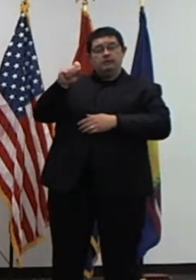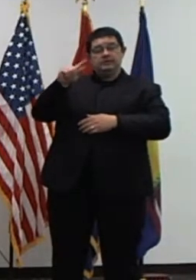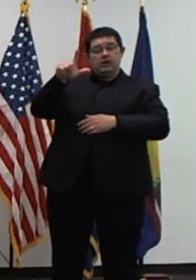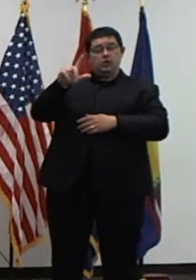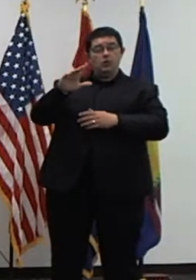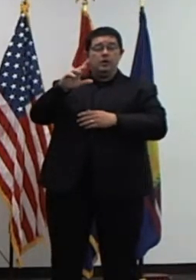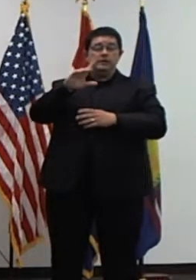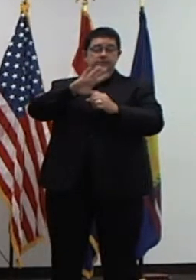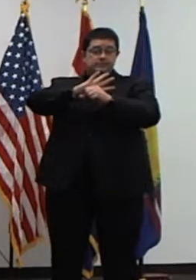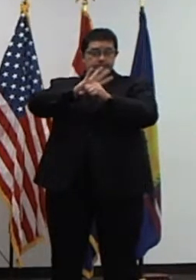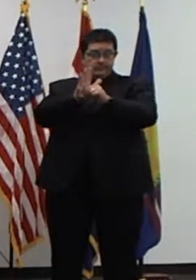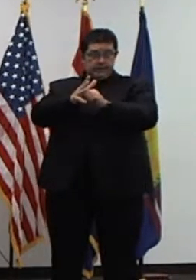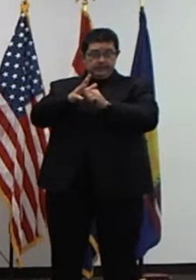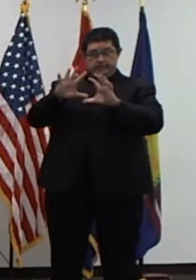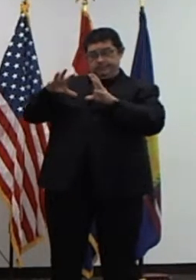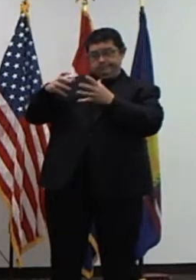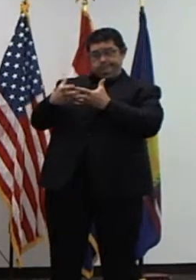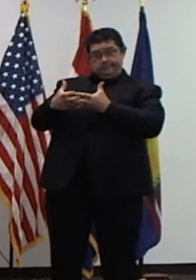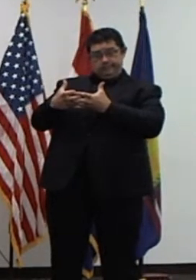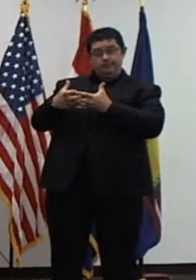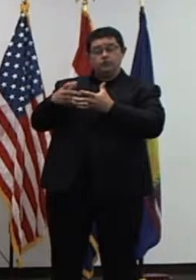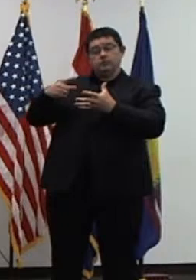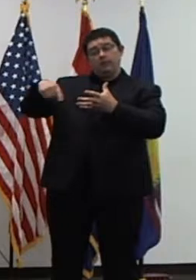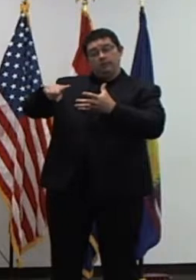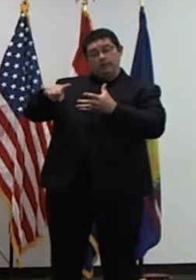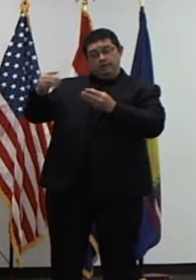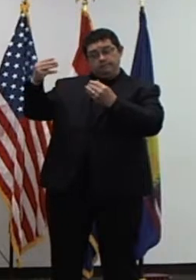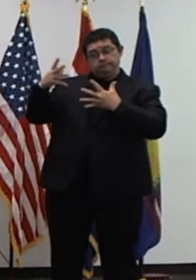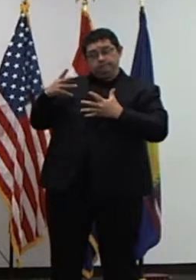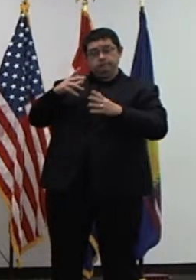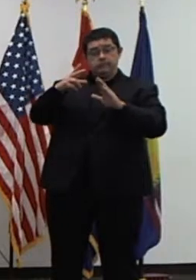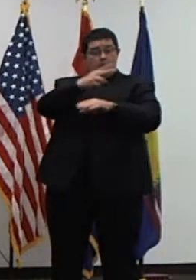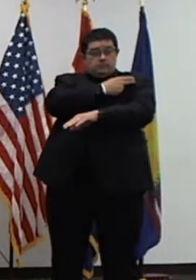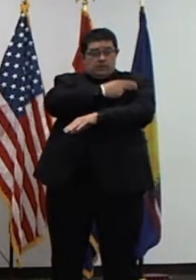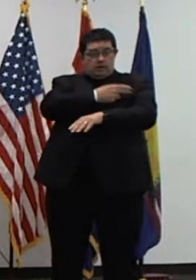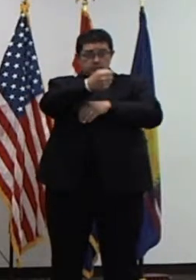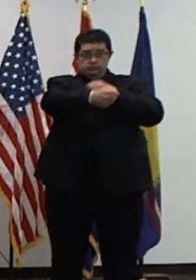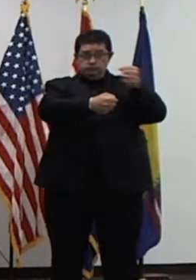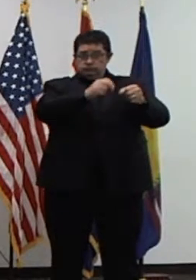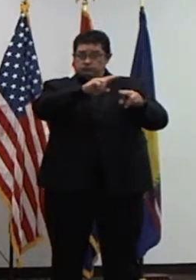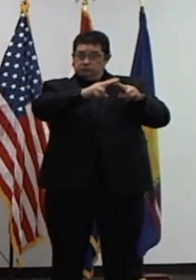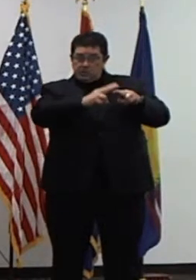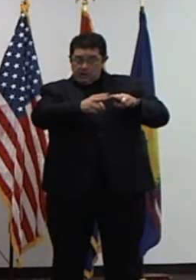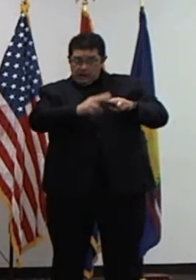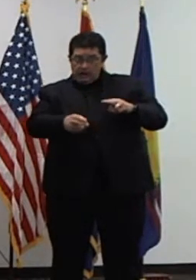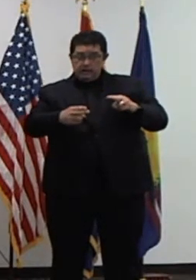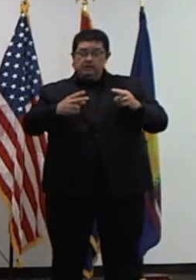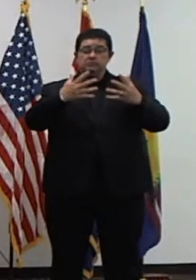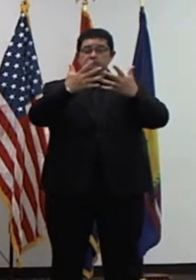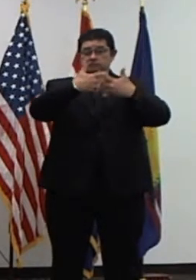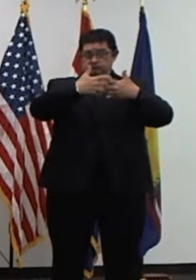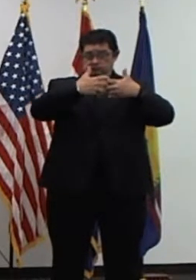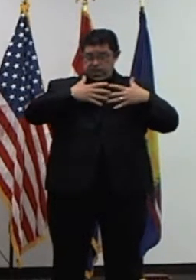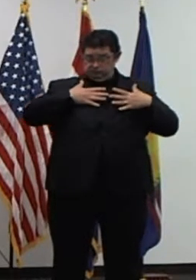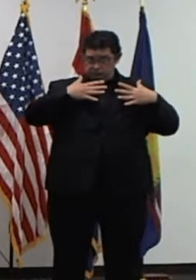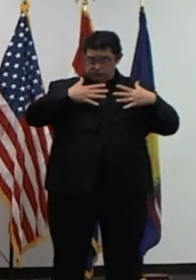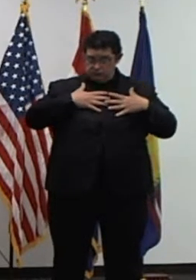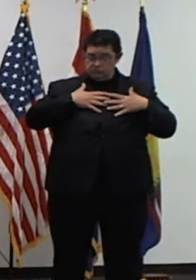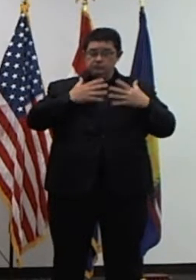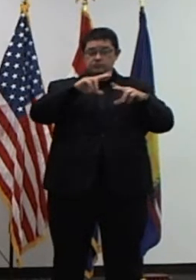Force, and they have reported to us that hospitalizations are declining, ICU admissions and ventilator uses are declining as